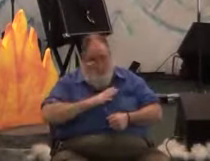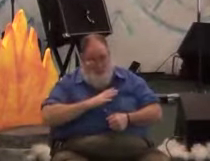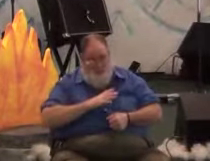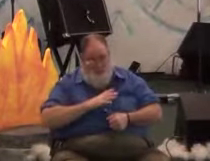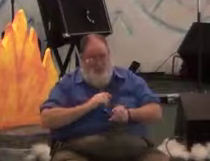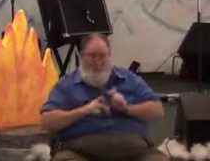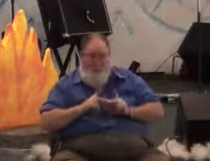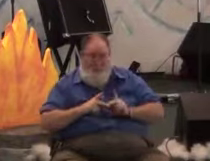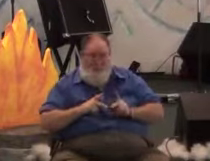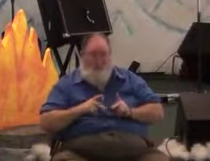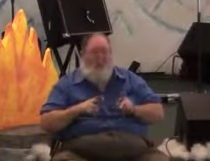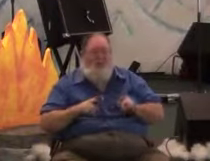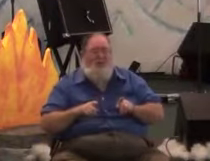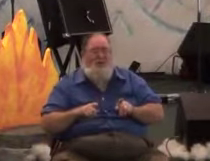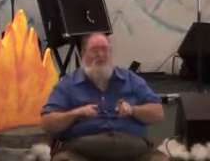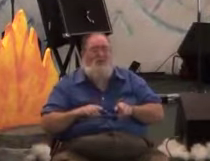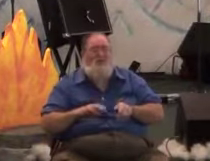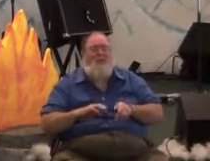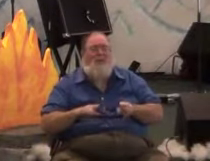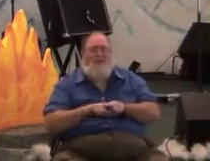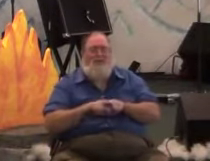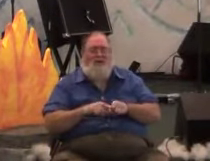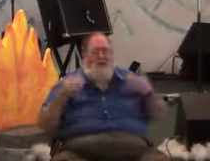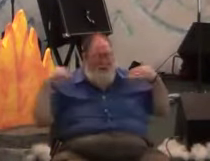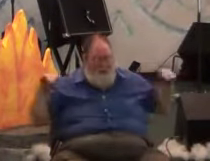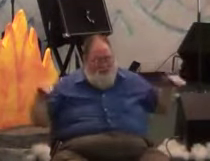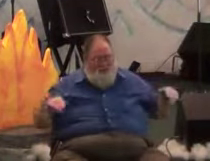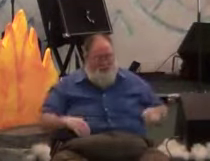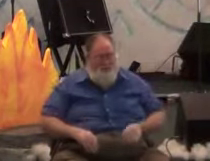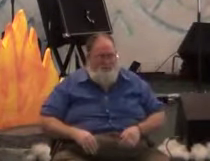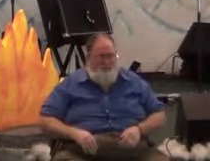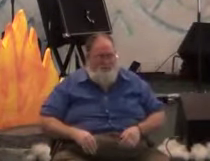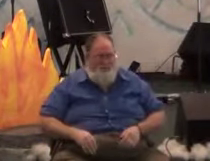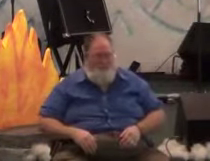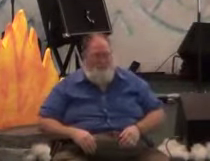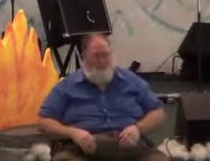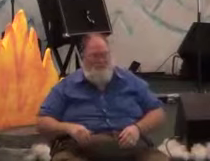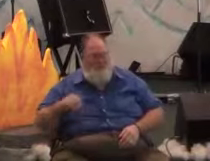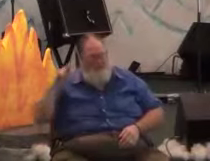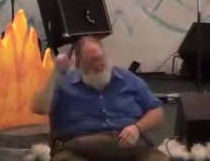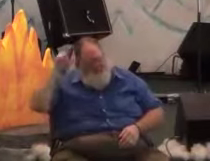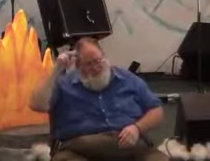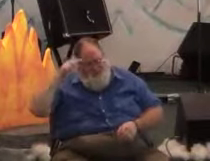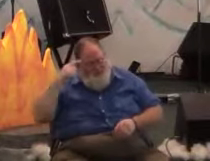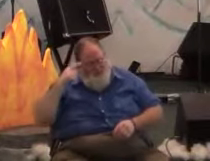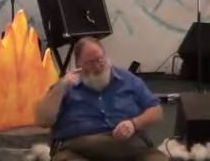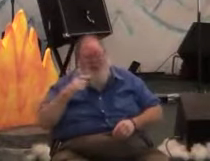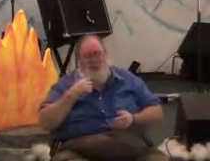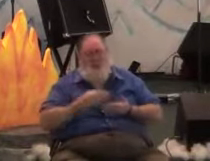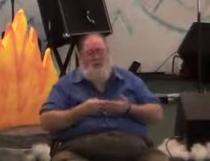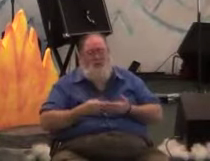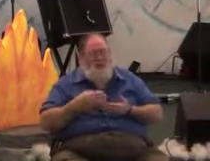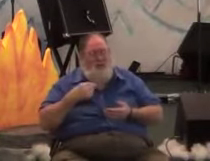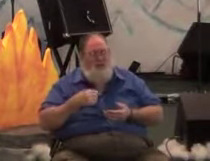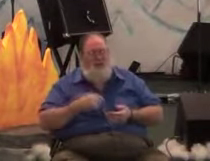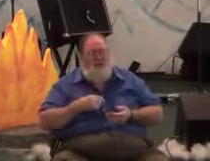stop and think about it. Lucifer thought he was doing pretty good sitting up there in heaven. I'm as good as God. And he got cast to